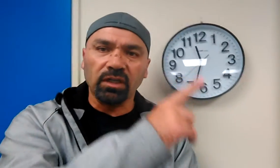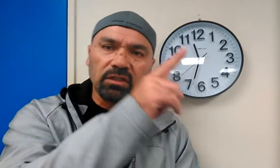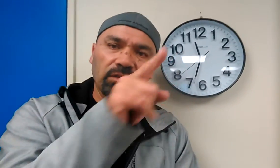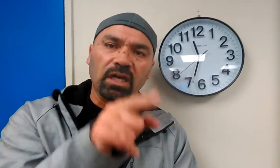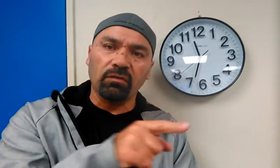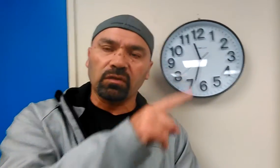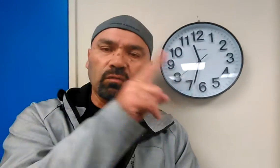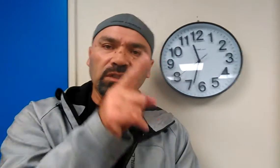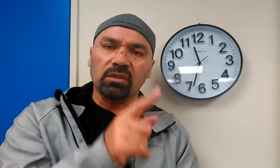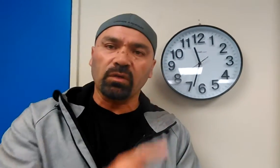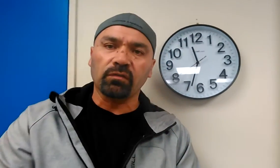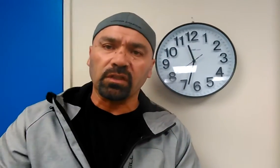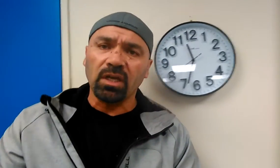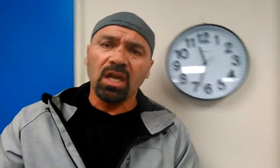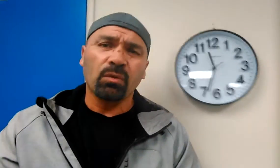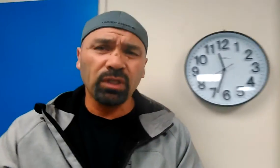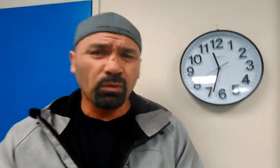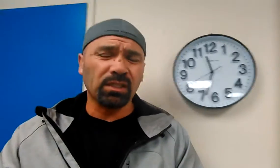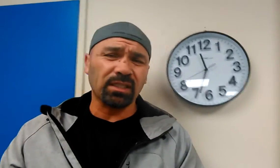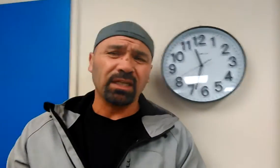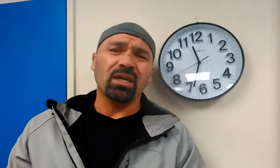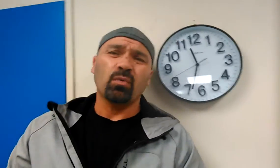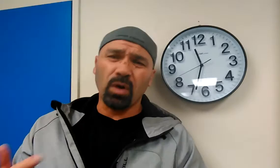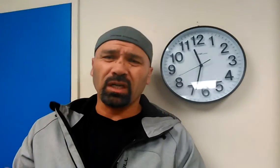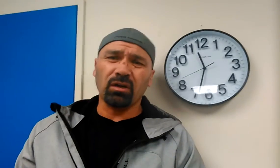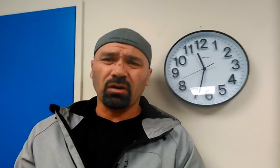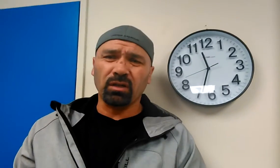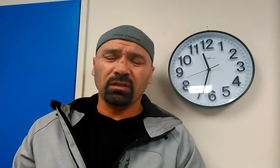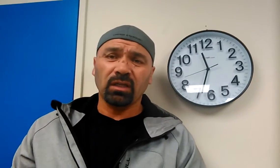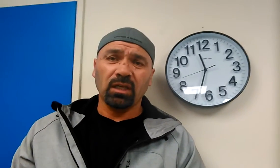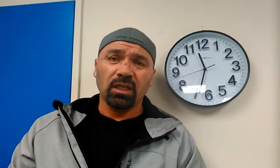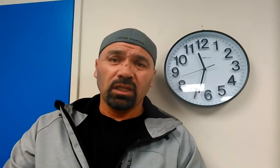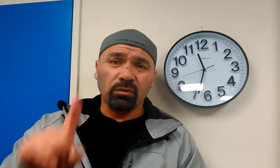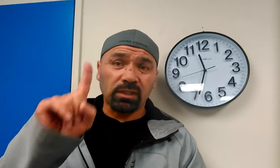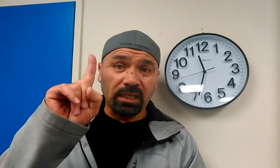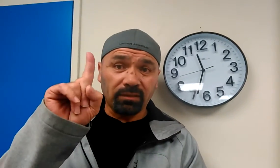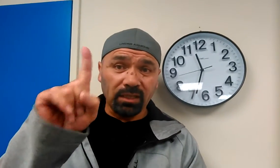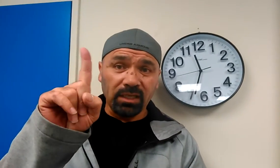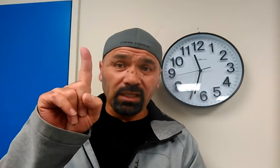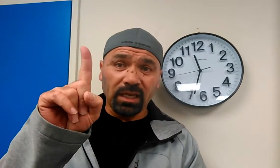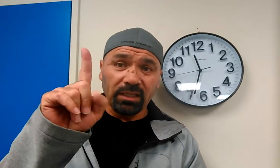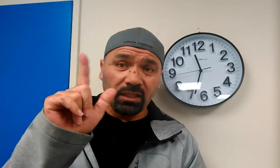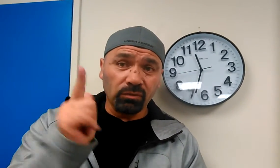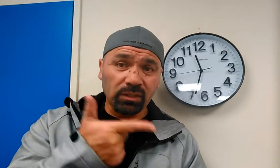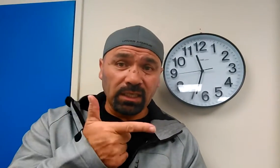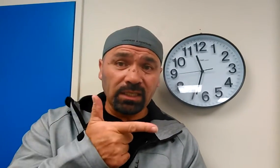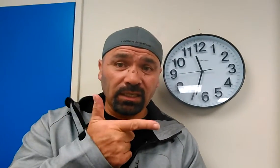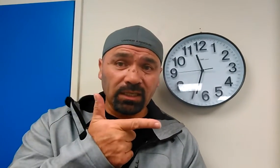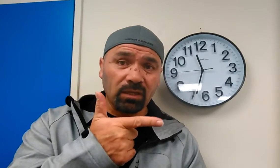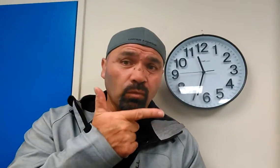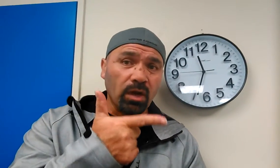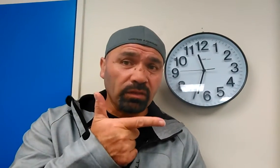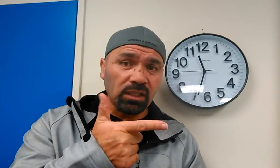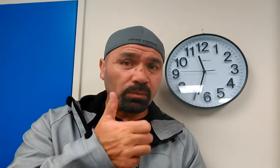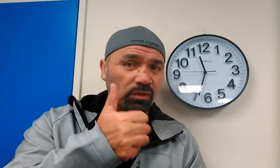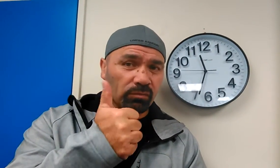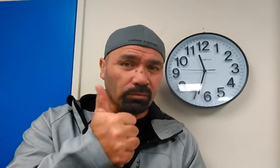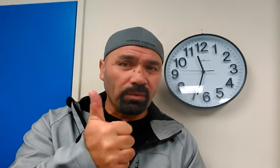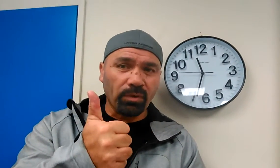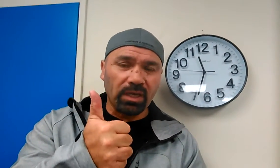So the hours of 1 to 12. So when you want to say 1 o'clock, you'll say tahi, and then you'll say karaka. Why this? Because remember in